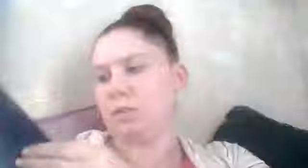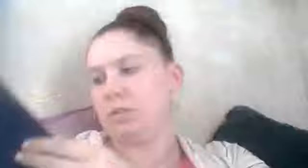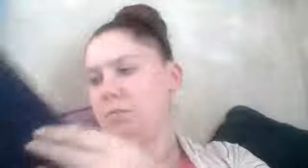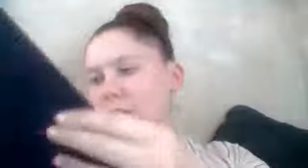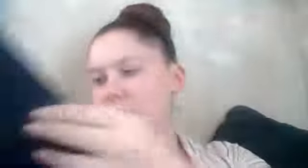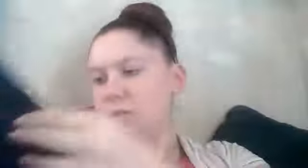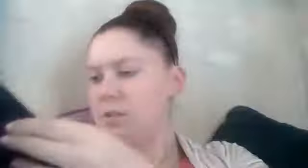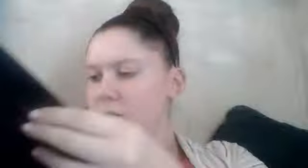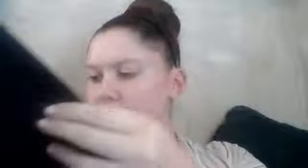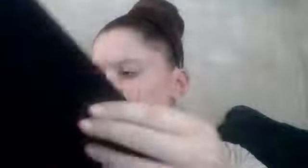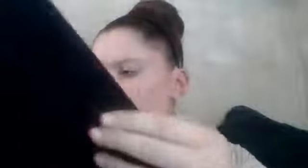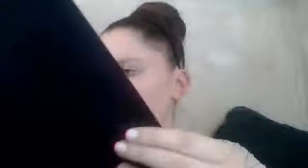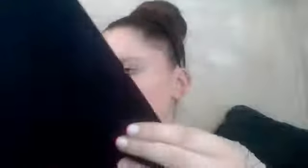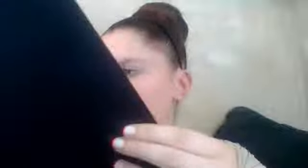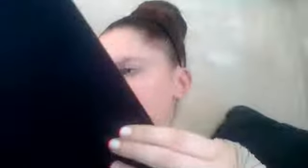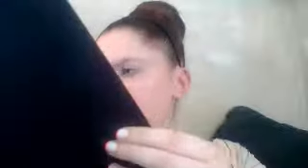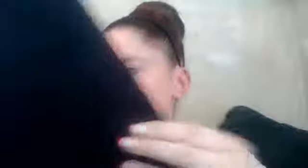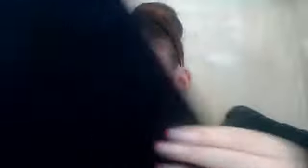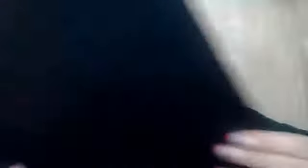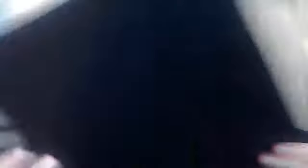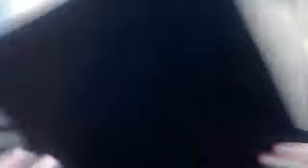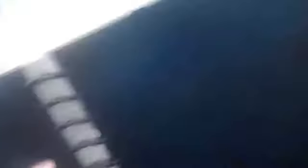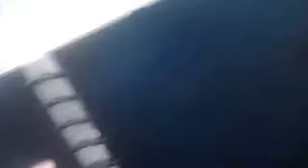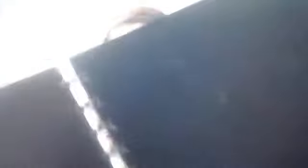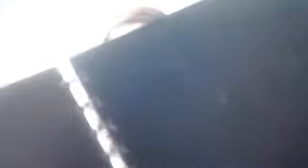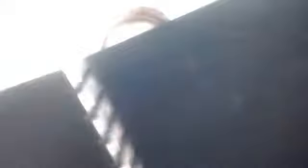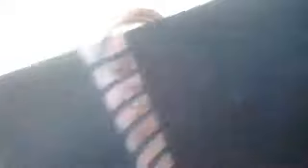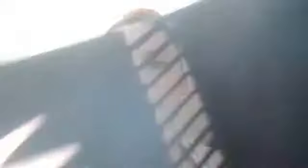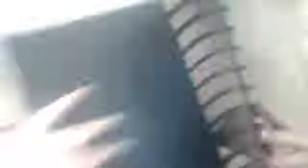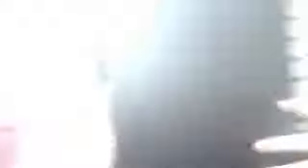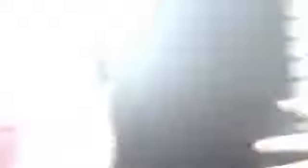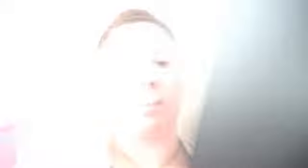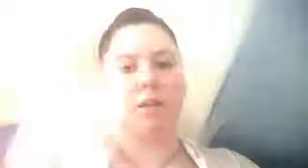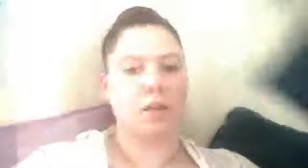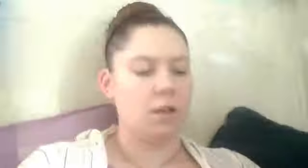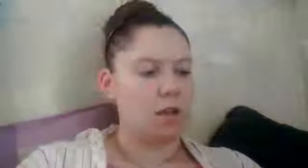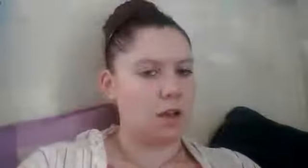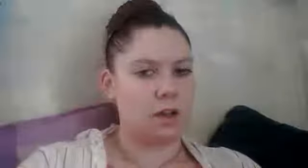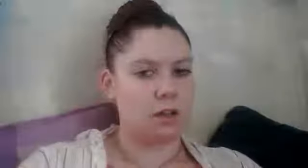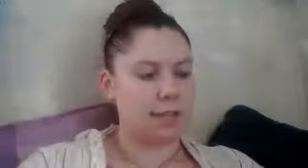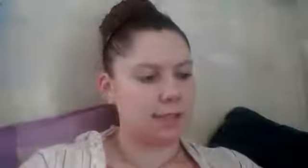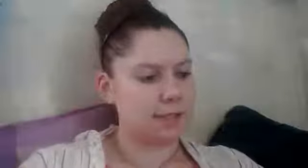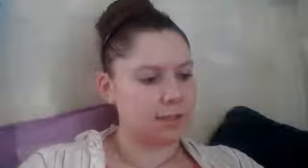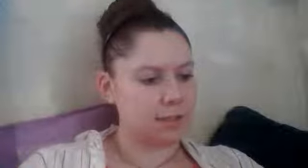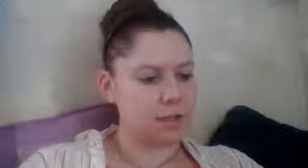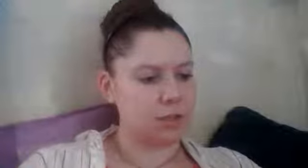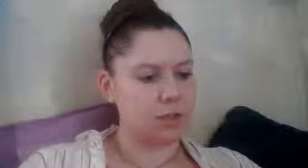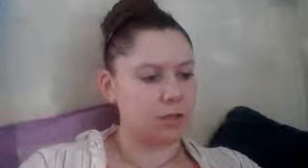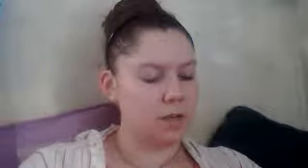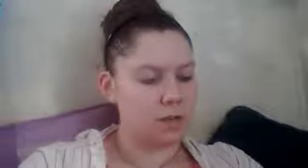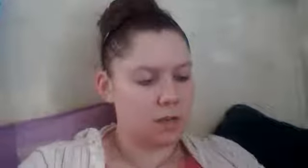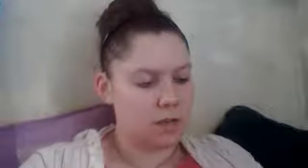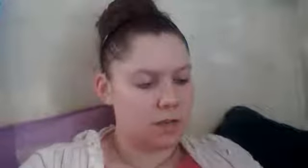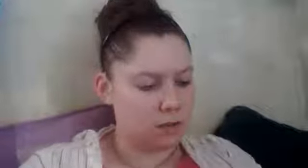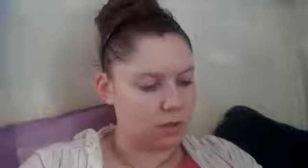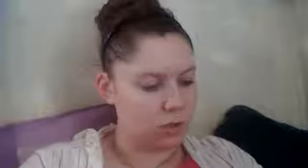little pages and everything. So, yeah, let's get to it, and I'll show you